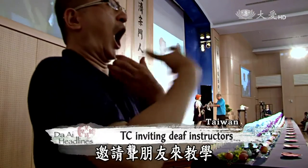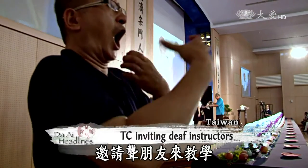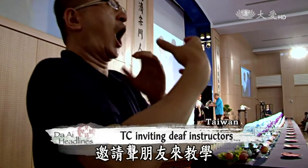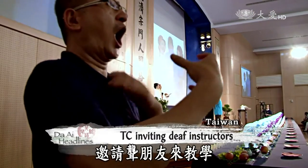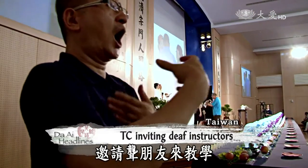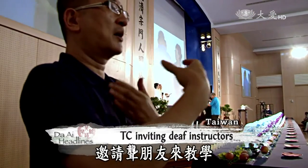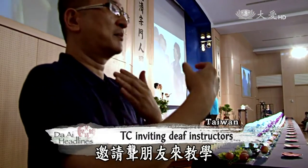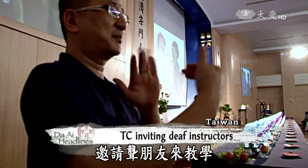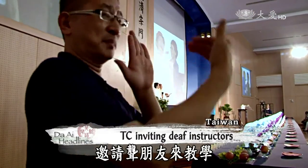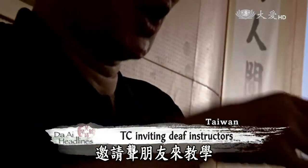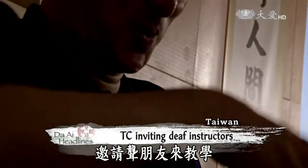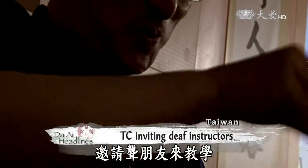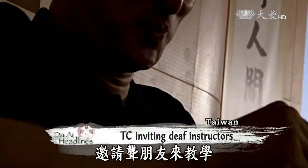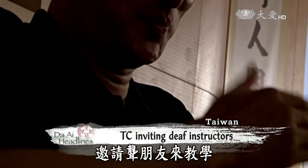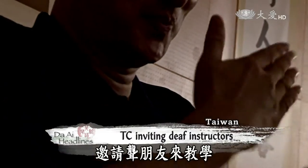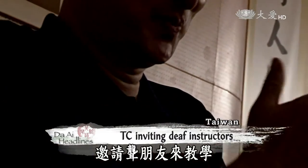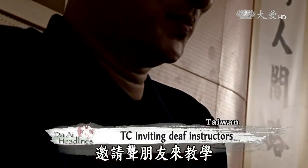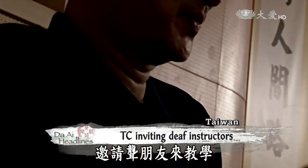instructors to teach volunteers sign language.